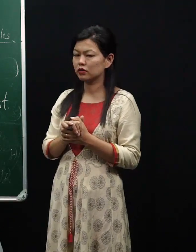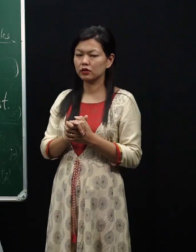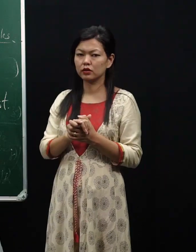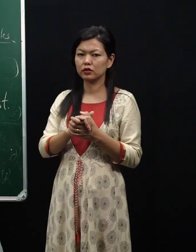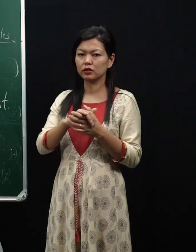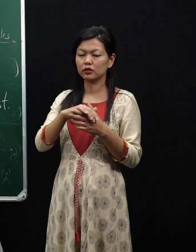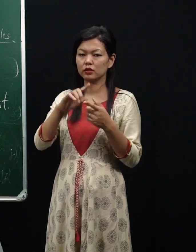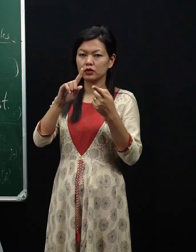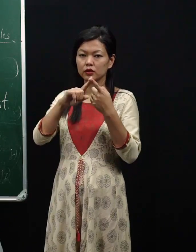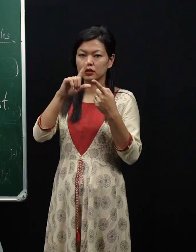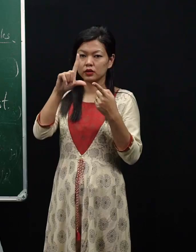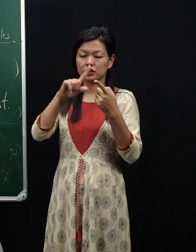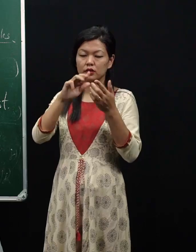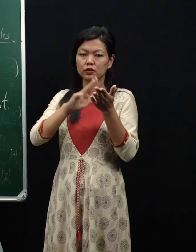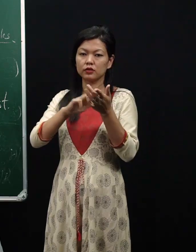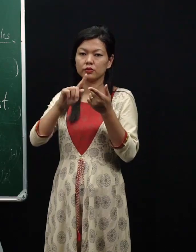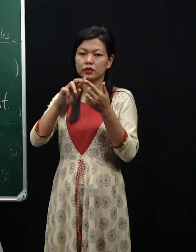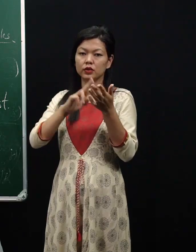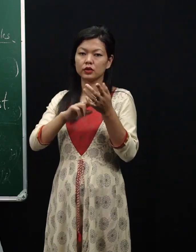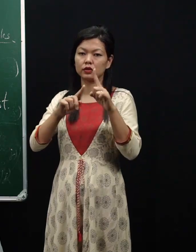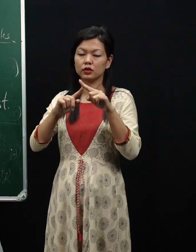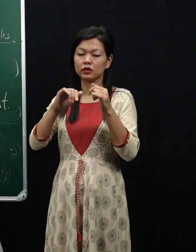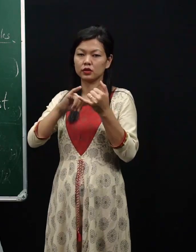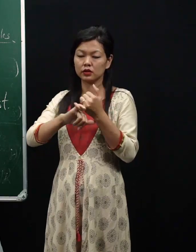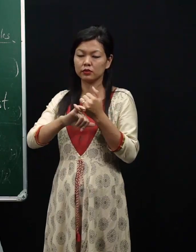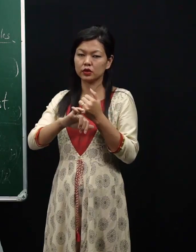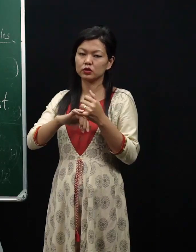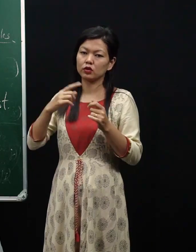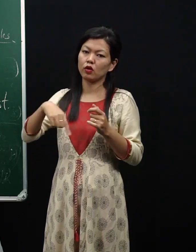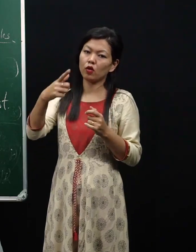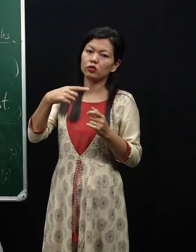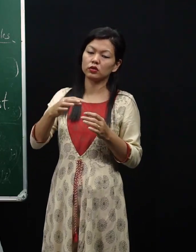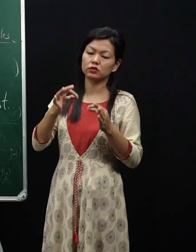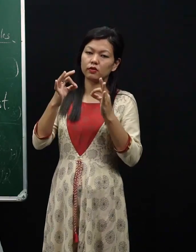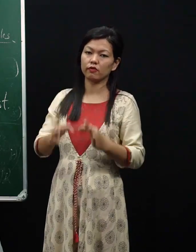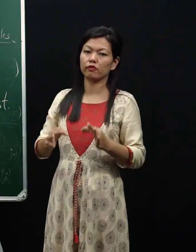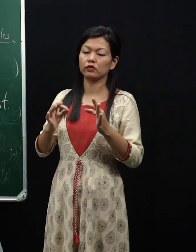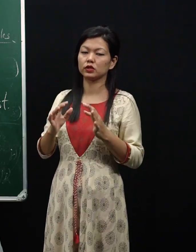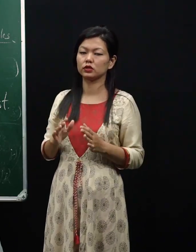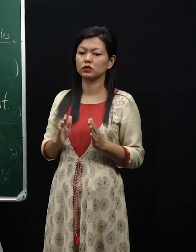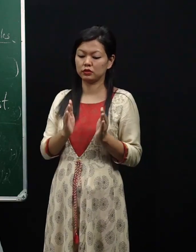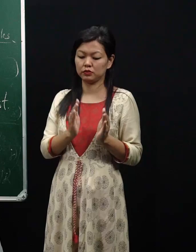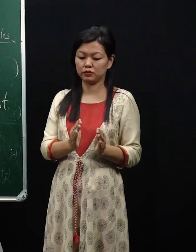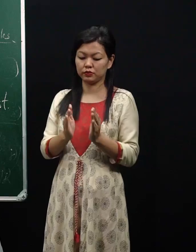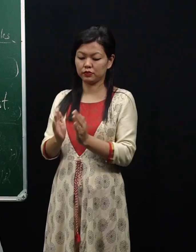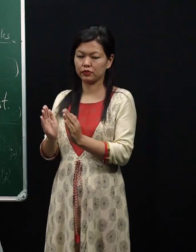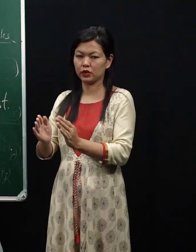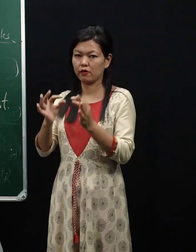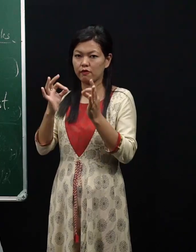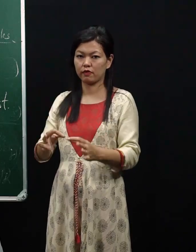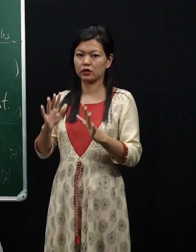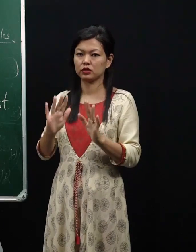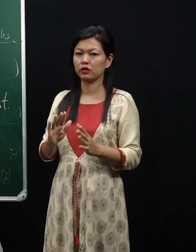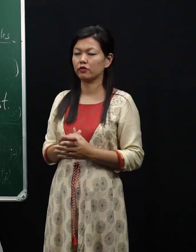elements are always like contained in a fixed proportion. Okay, fixed proportion. And now this, I'll give you an